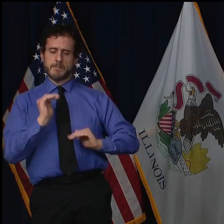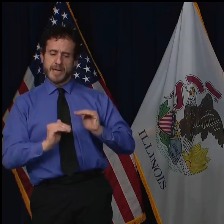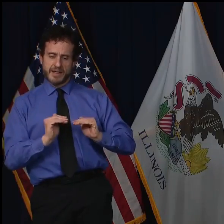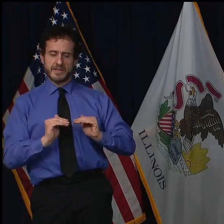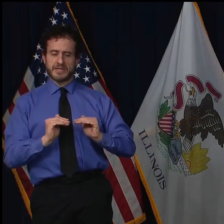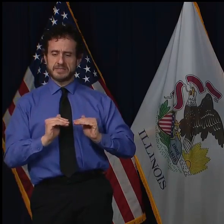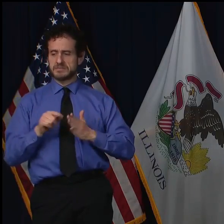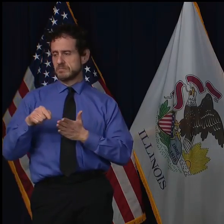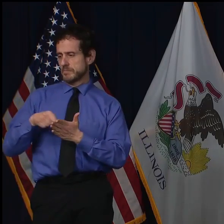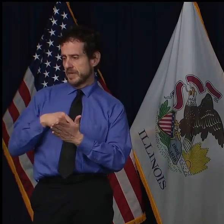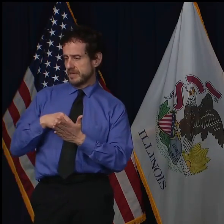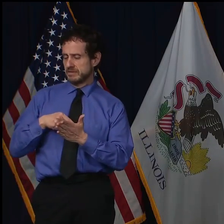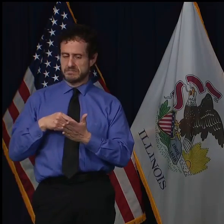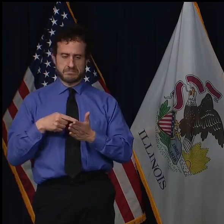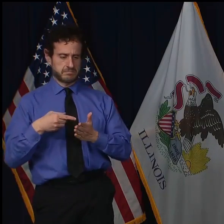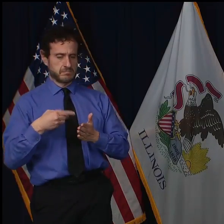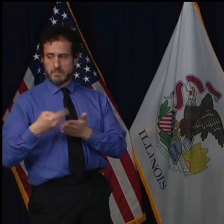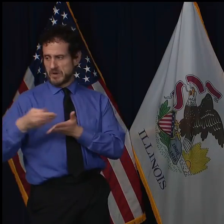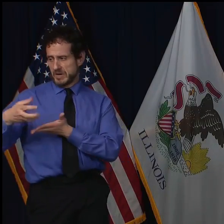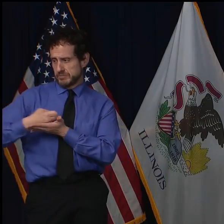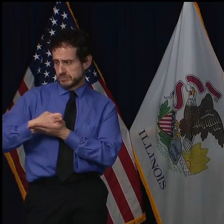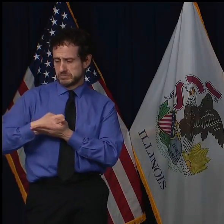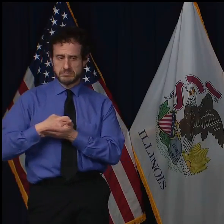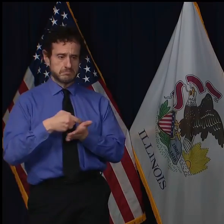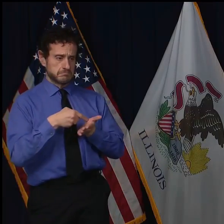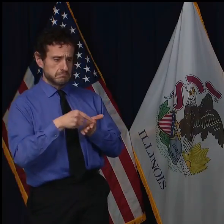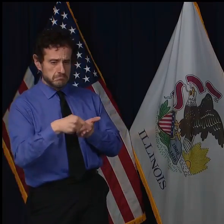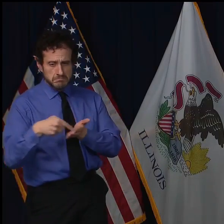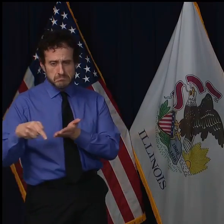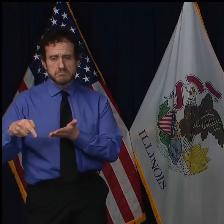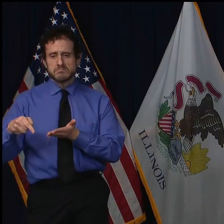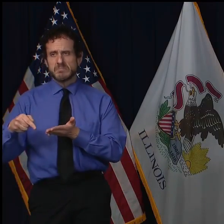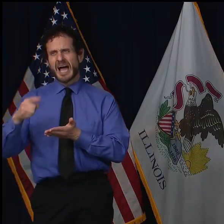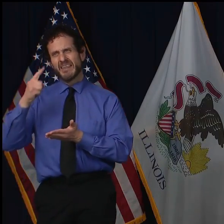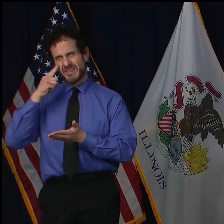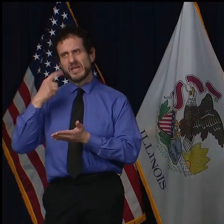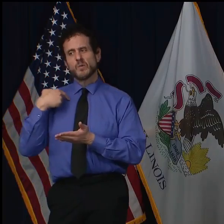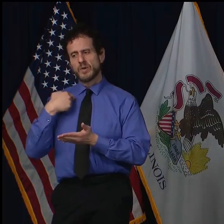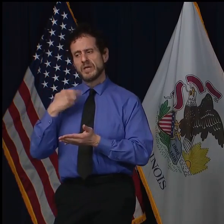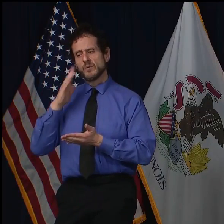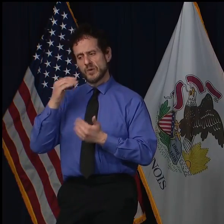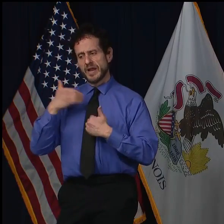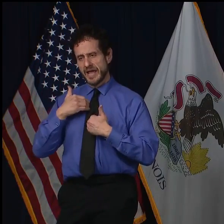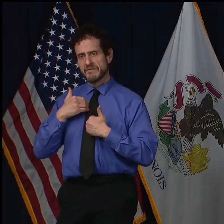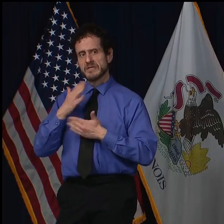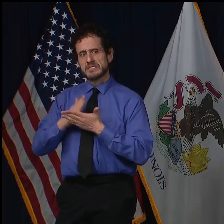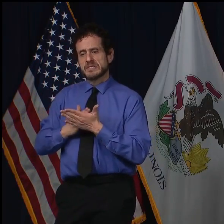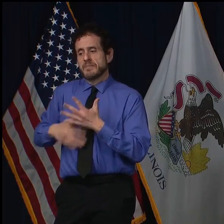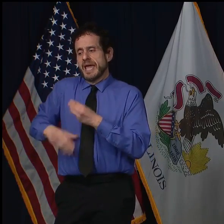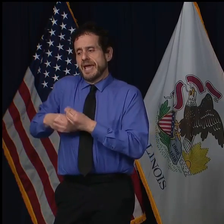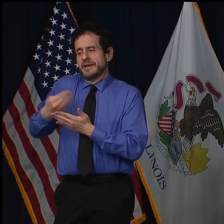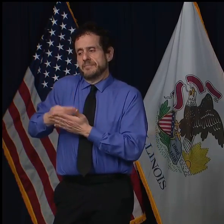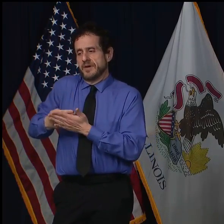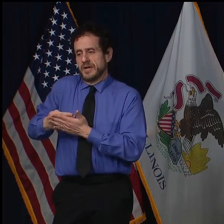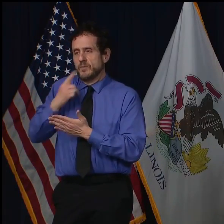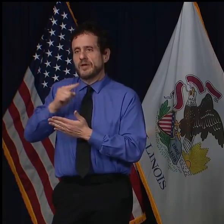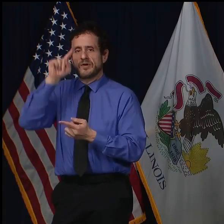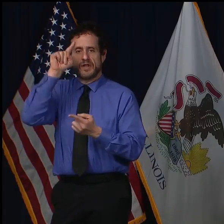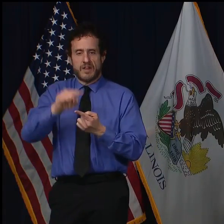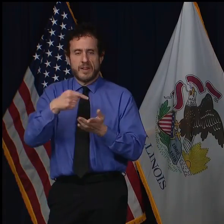year, and we were on our way to having a mild surplus for the year, first time I think in quite some time, and we would have used it to pay